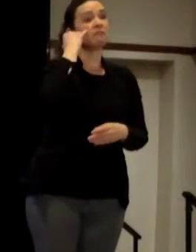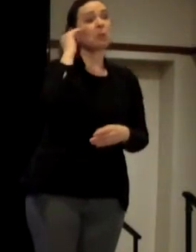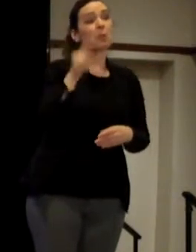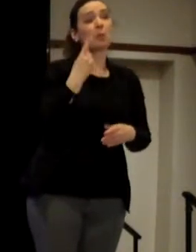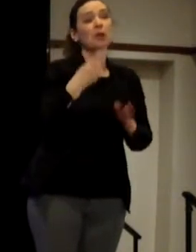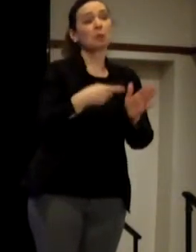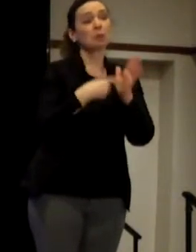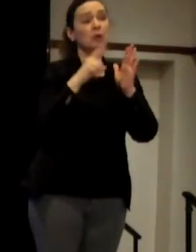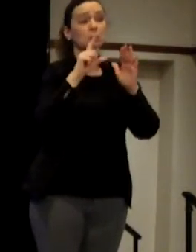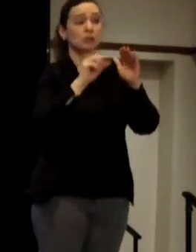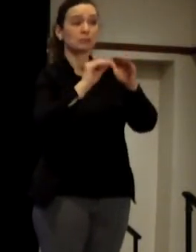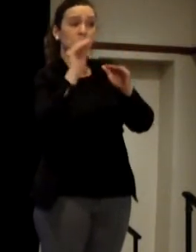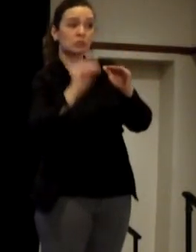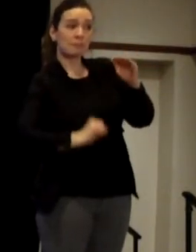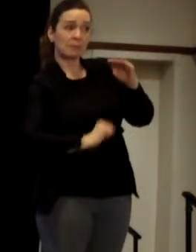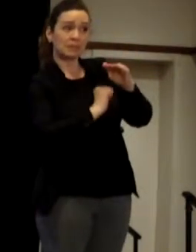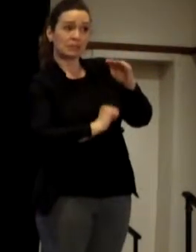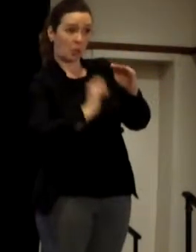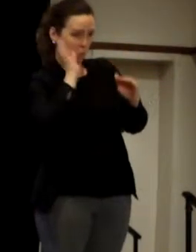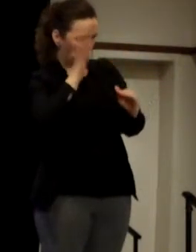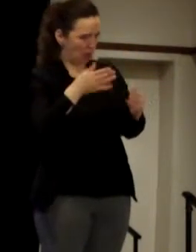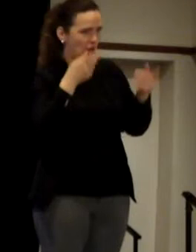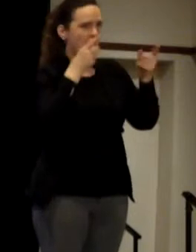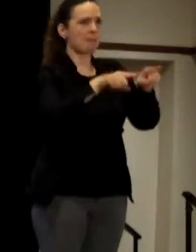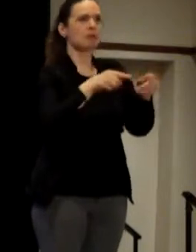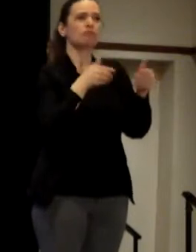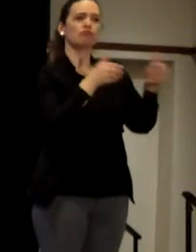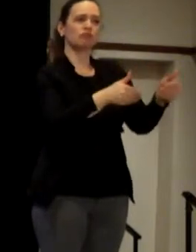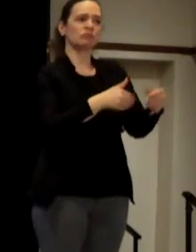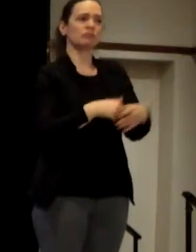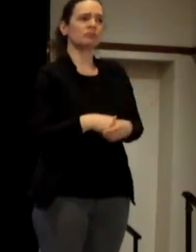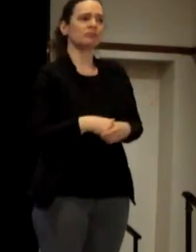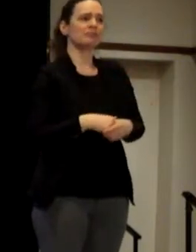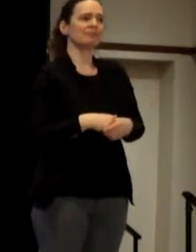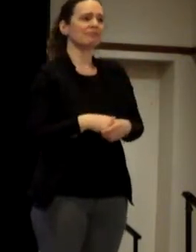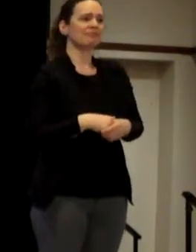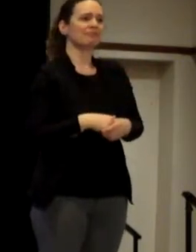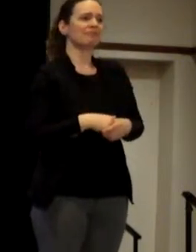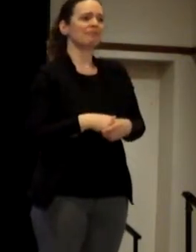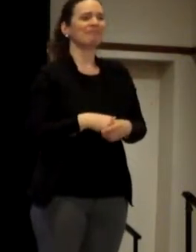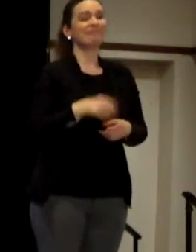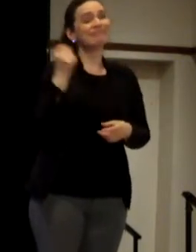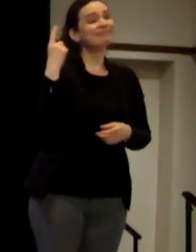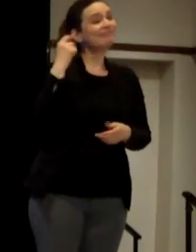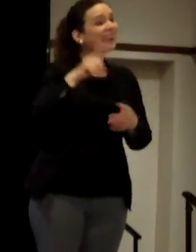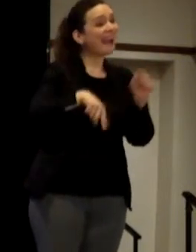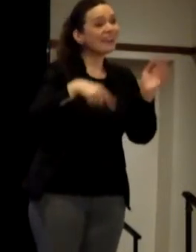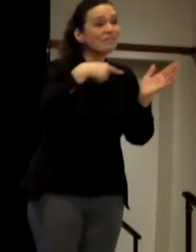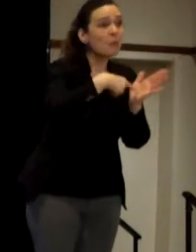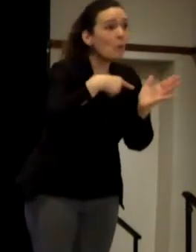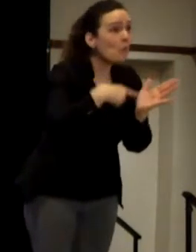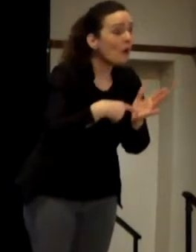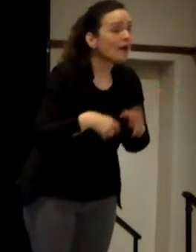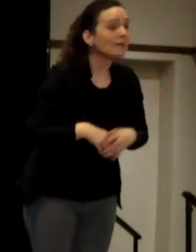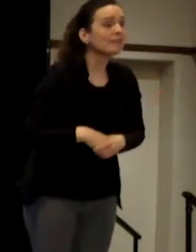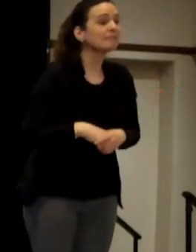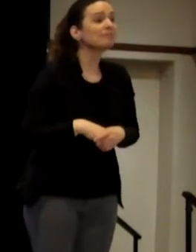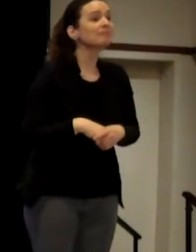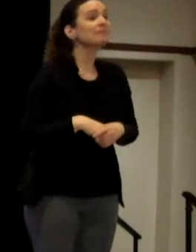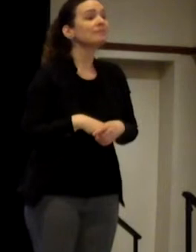Again, there's no way. There's no way you can keep that rule there when your vaccination rates go